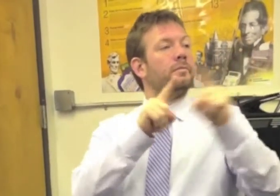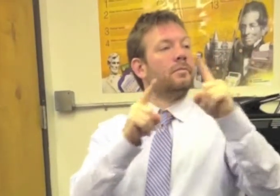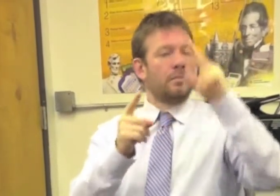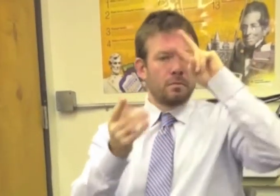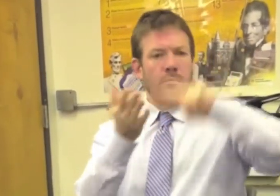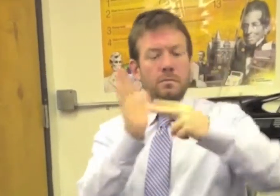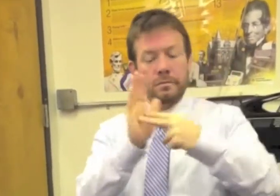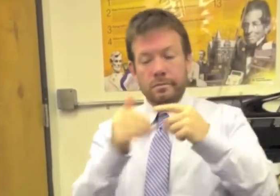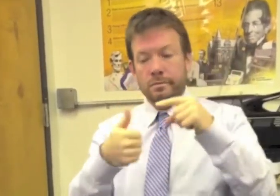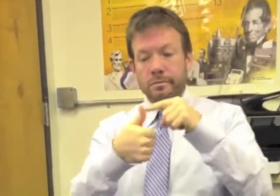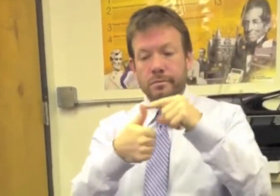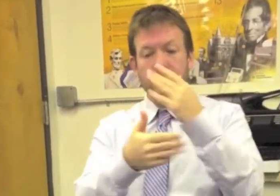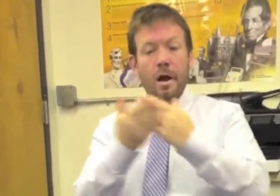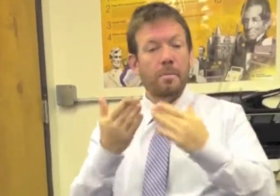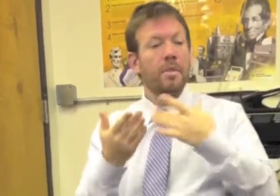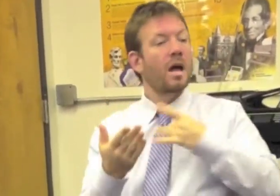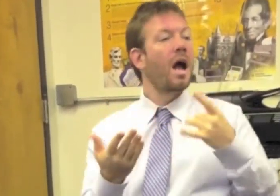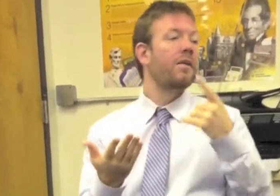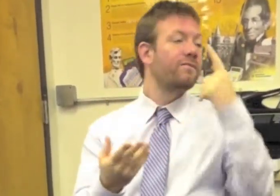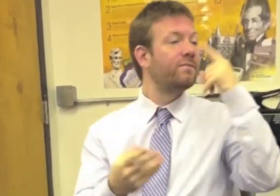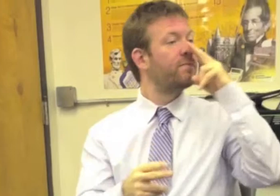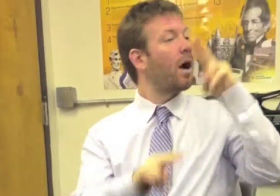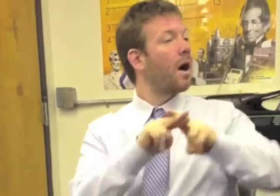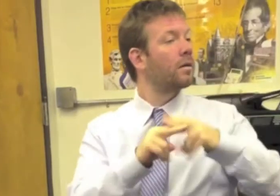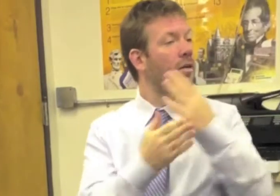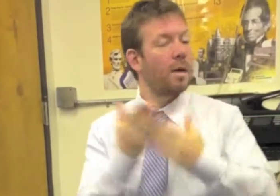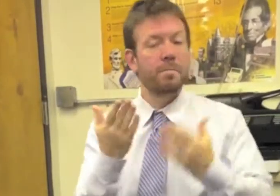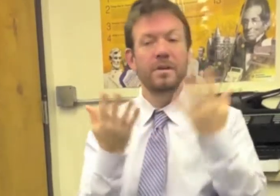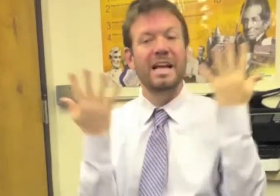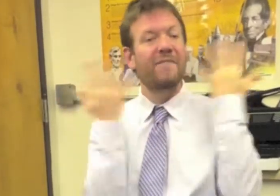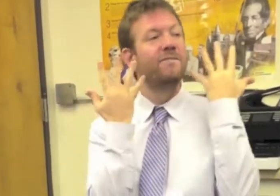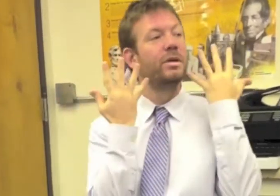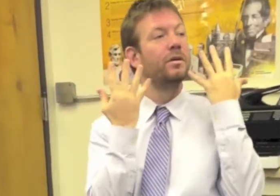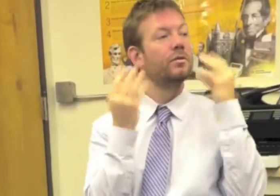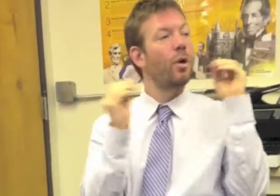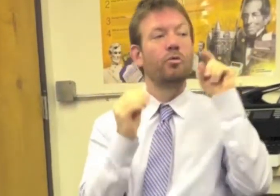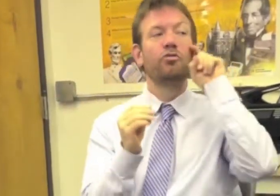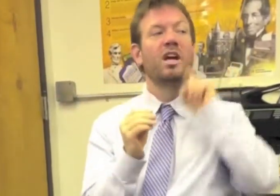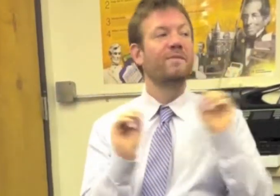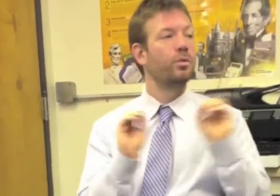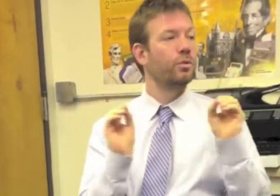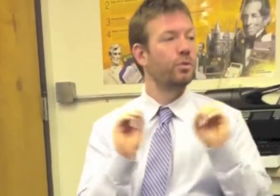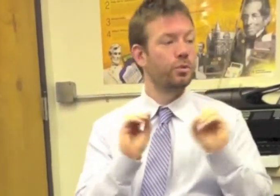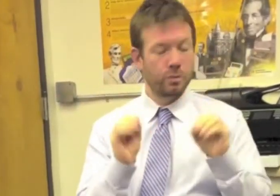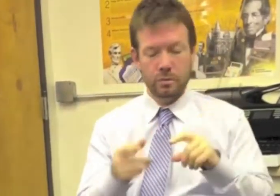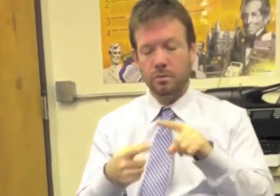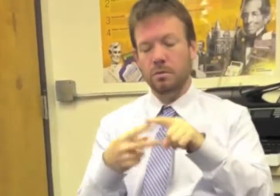Well, people do it for many different reasons. Some people are involved because they find it fun to grow a beard for a month.